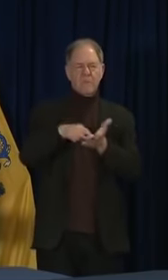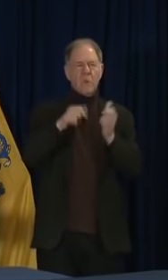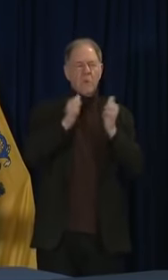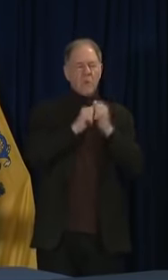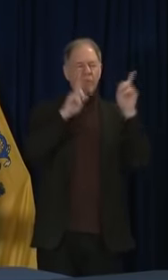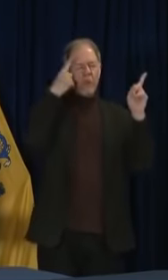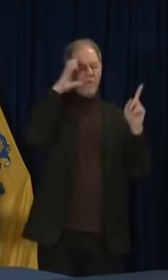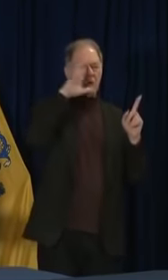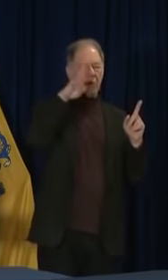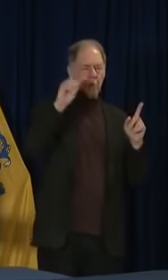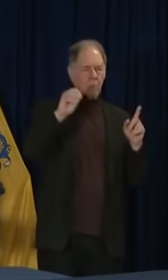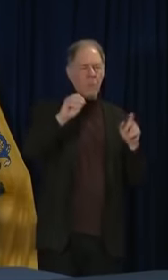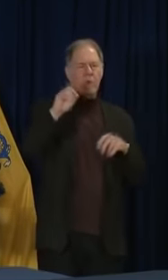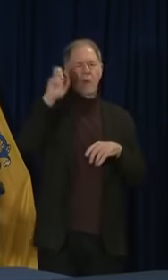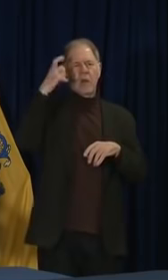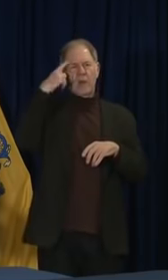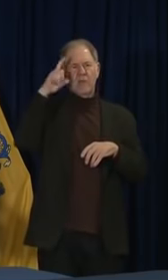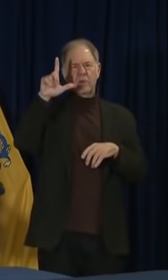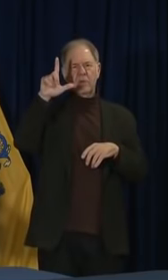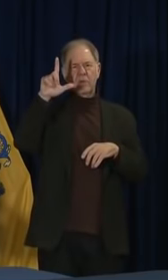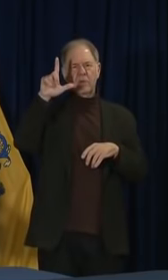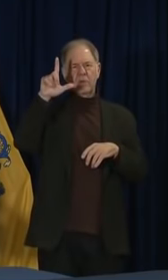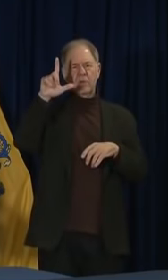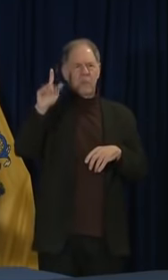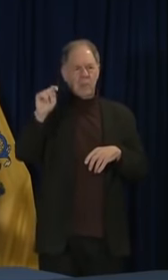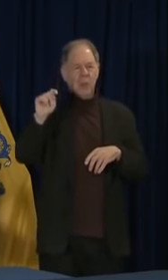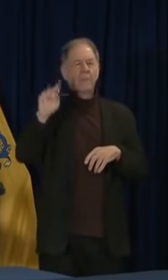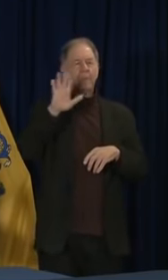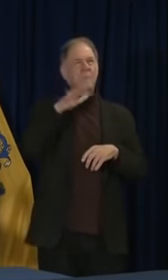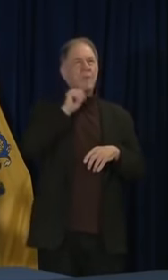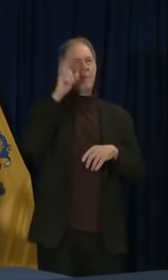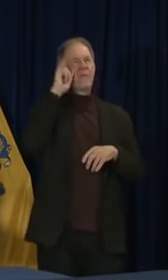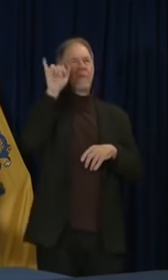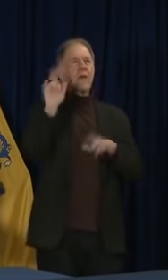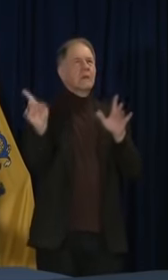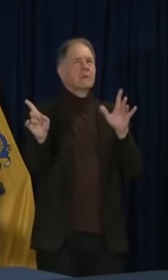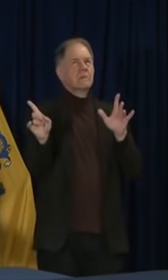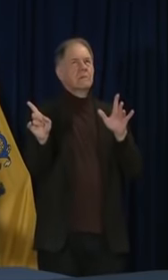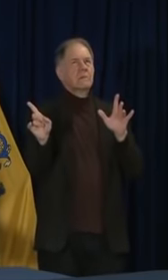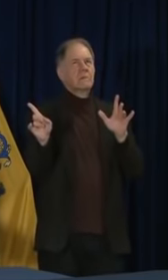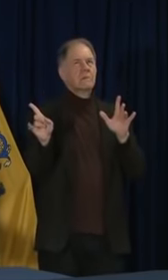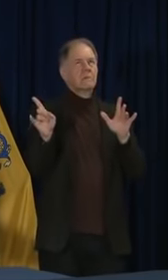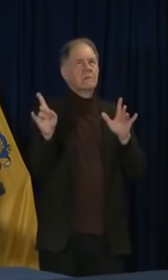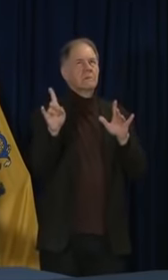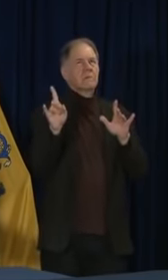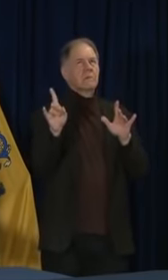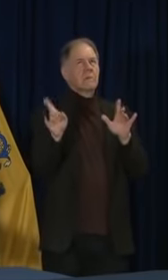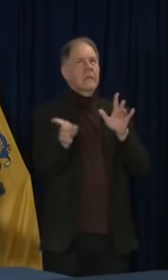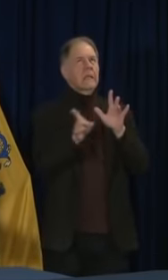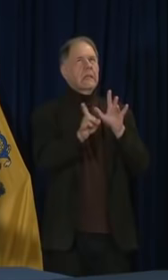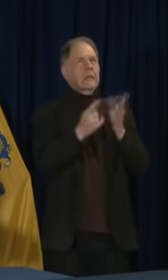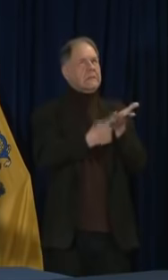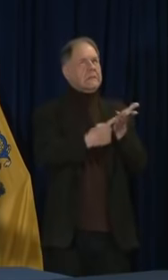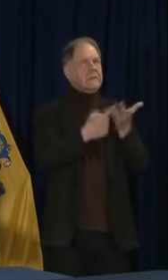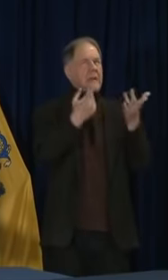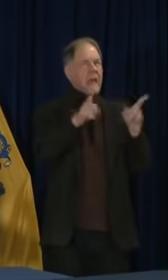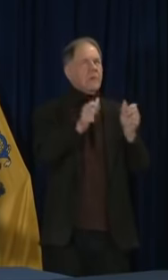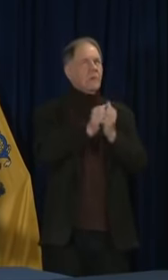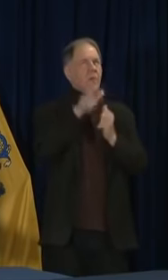Cuomo, Governor Lamont, and I. And while I don't think it came up per se with the president and vice president,